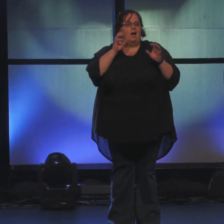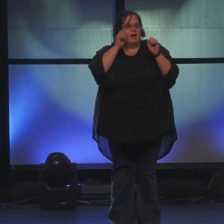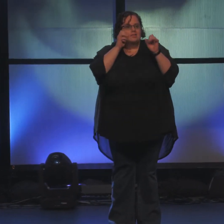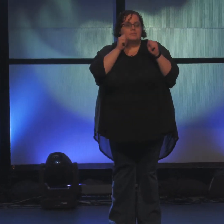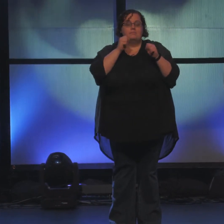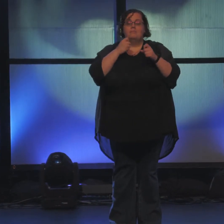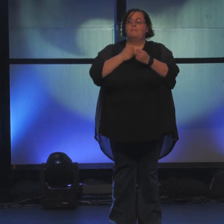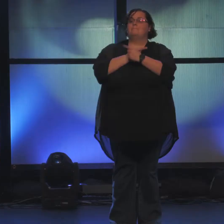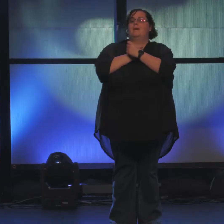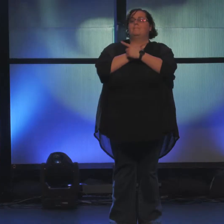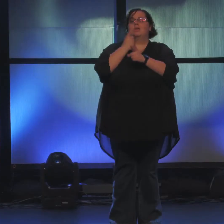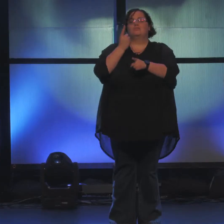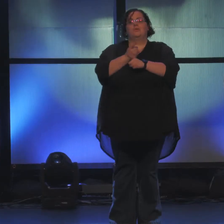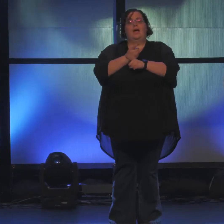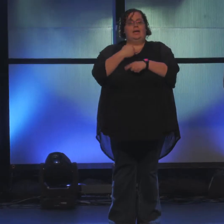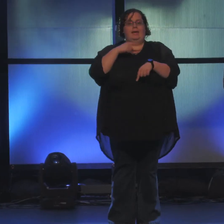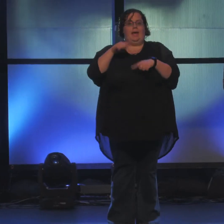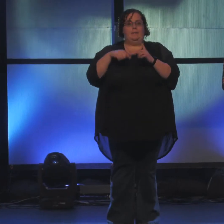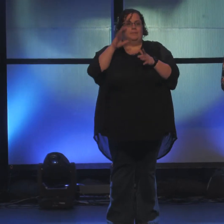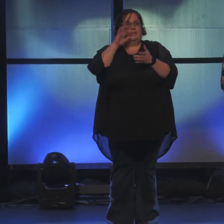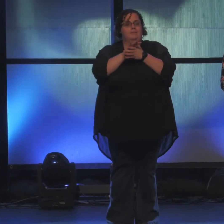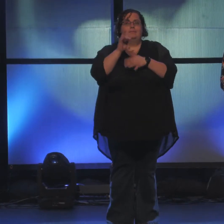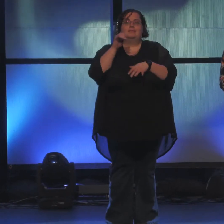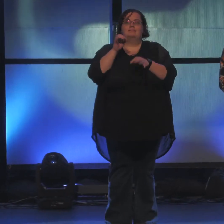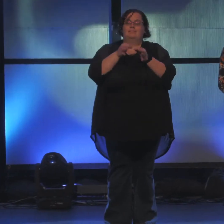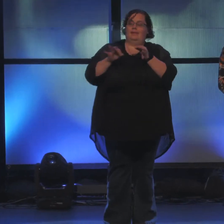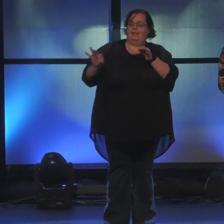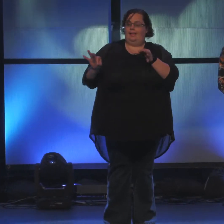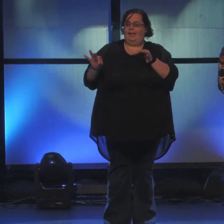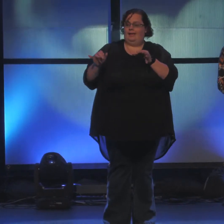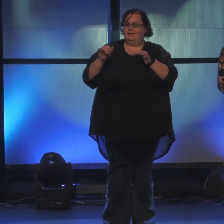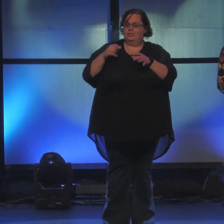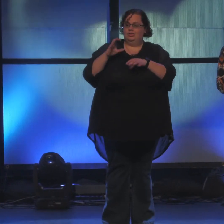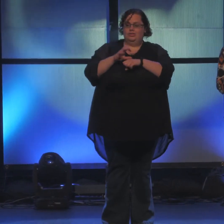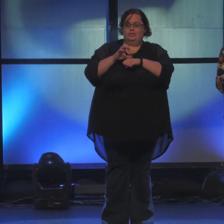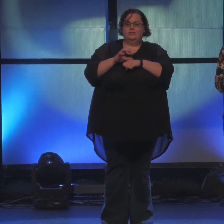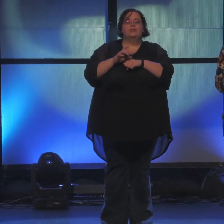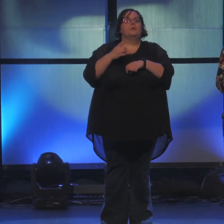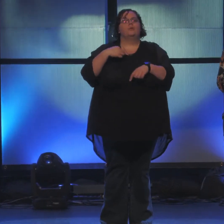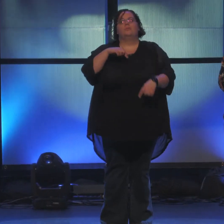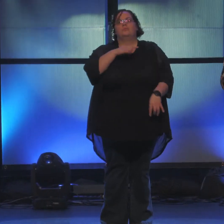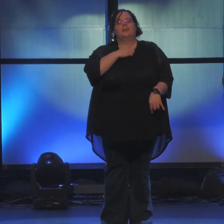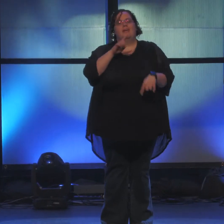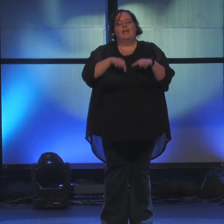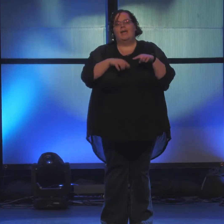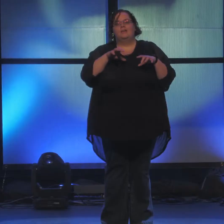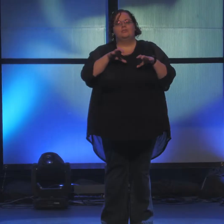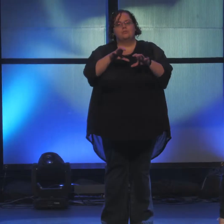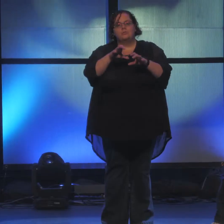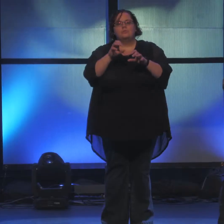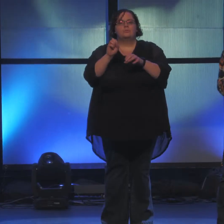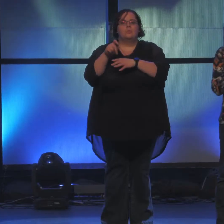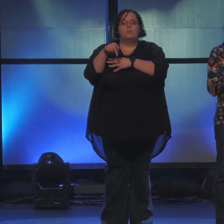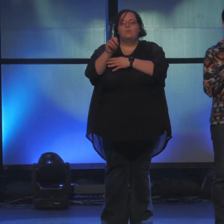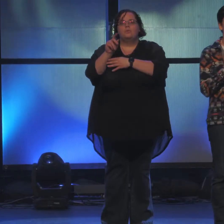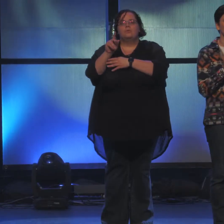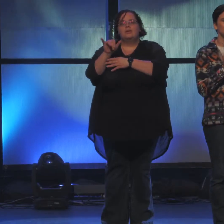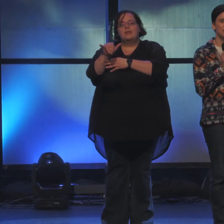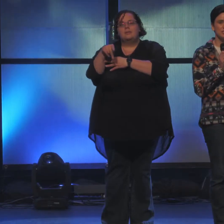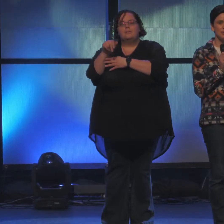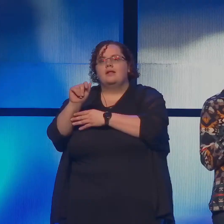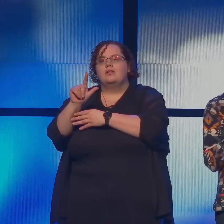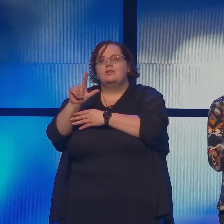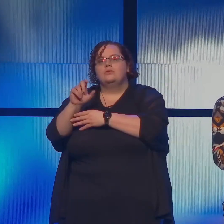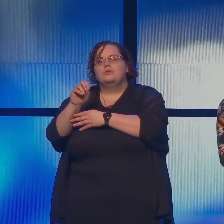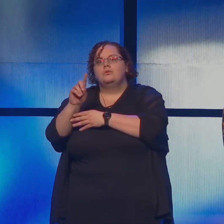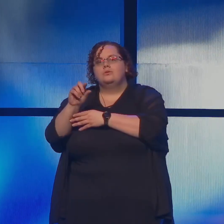is right. Can't believe I'm saying that line in church. We can't do Spooky Palooza without your help. So in